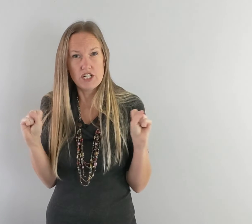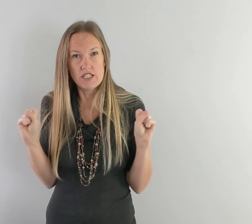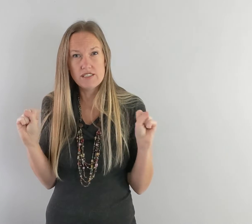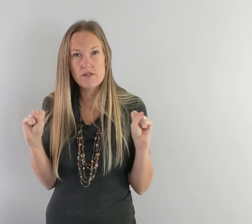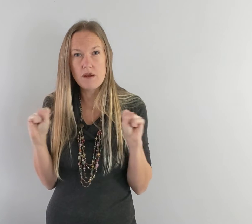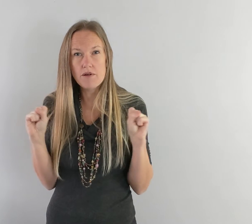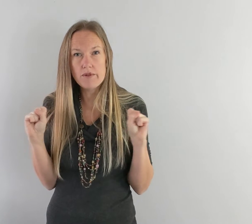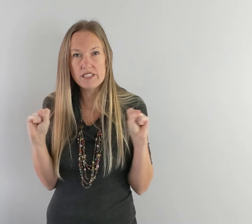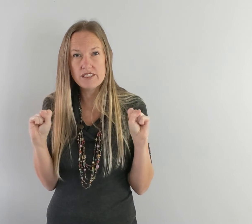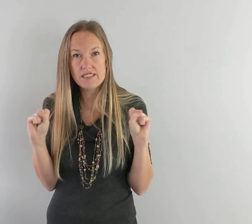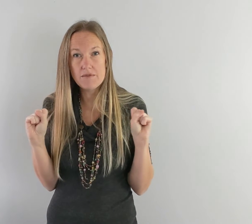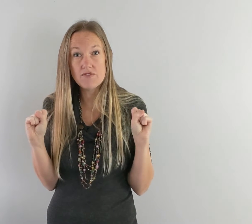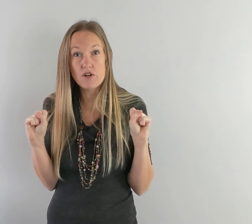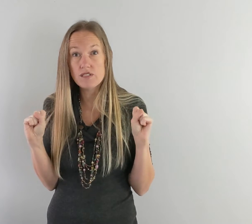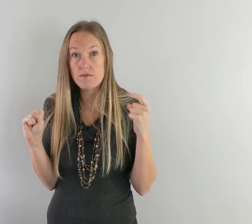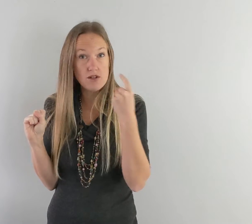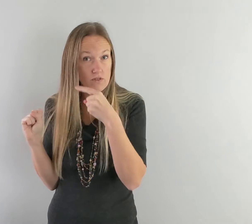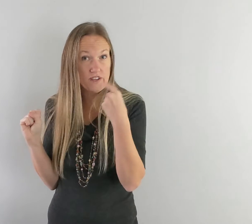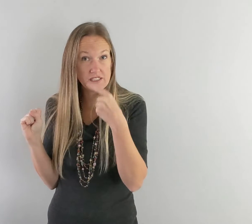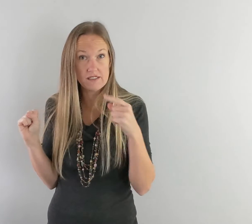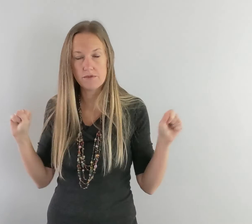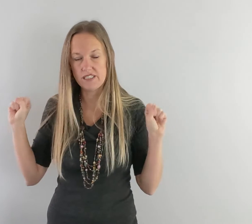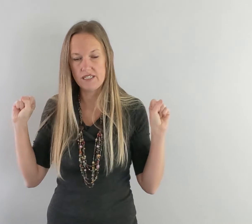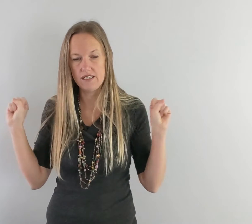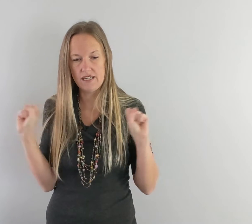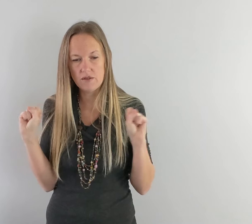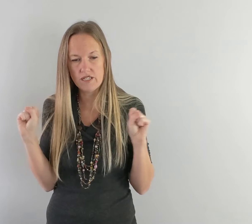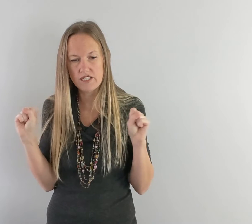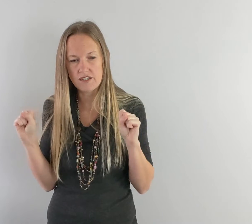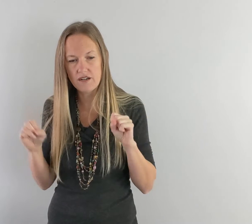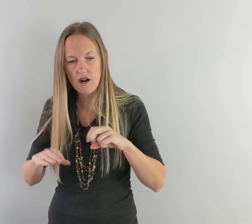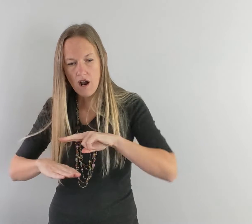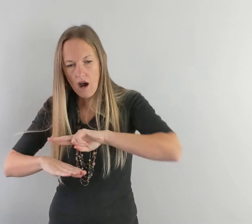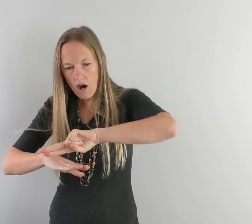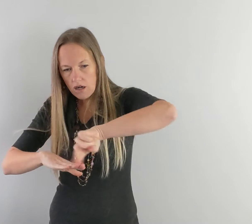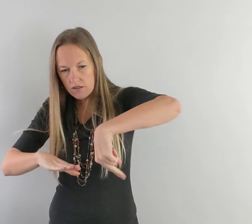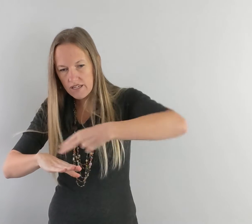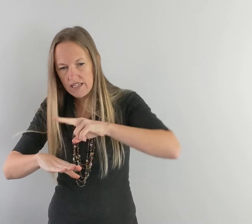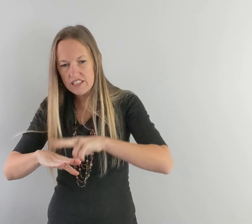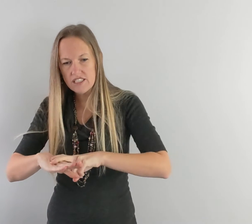midwinter, so remember winter is the same as frozen, but no facial expression. In the winter, all creation